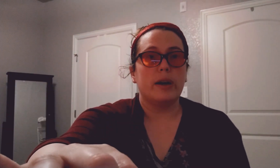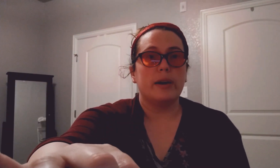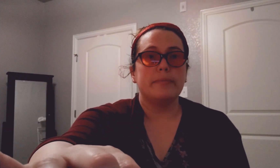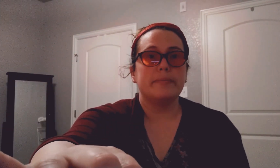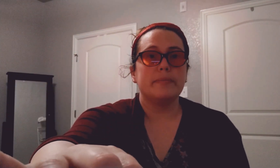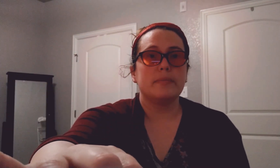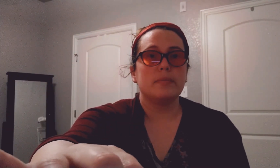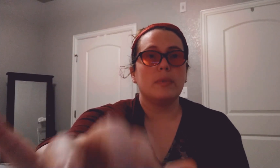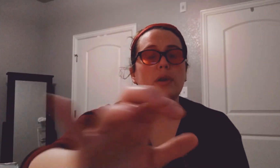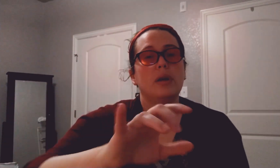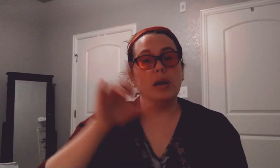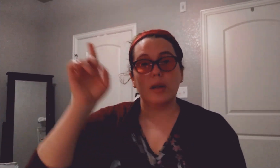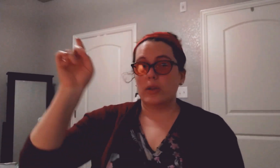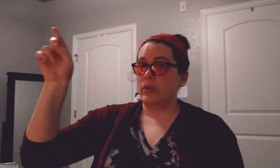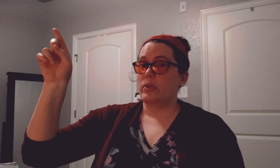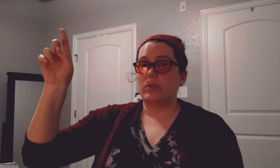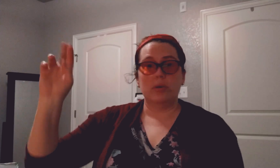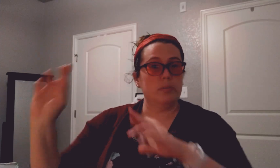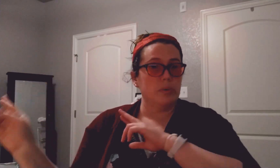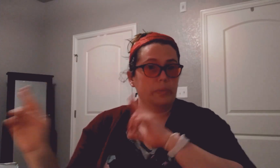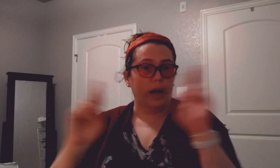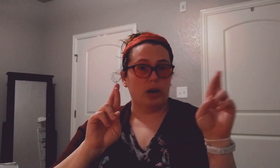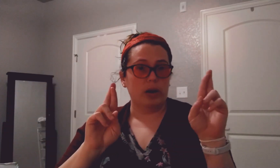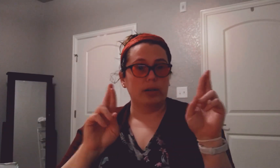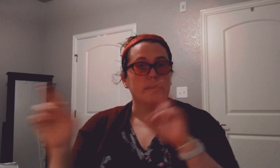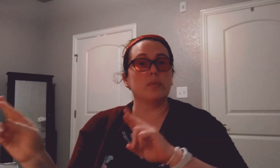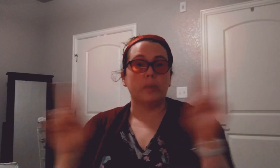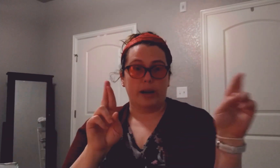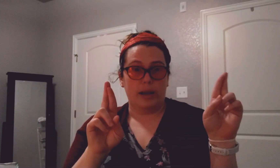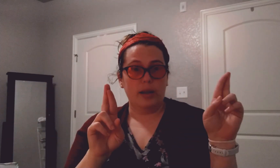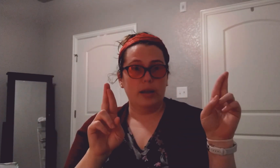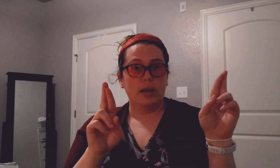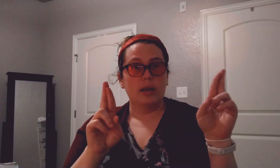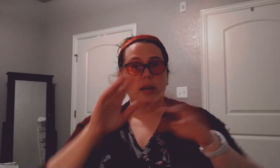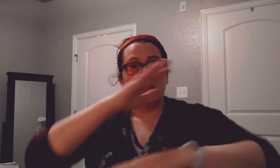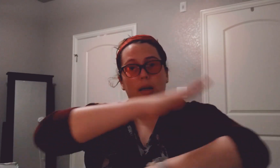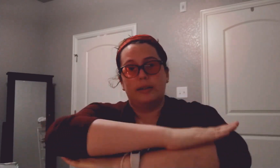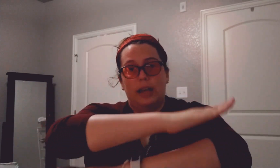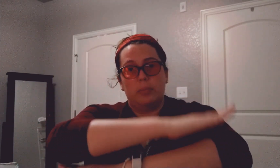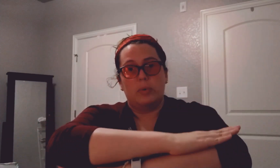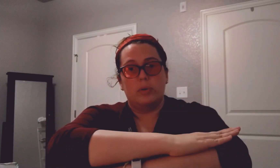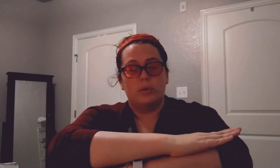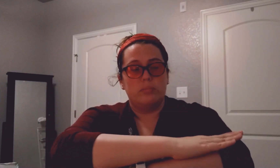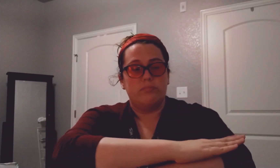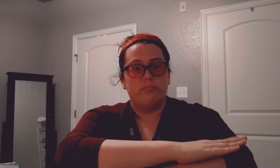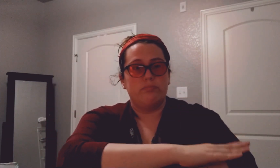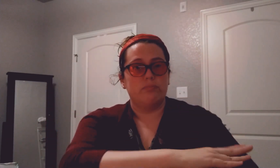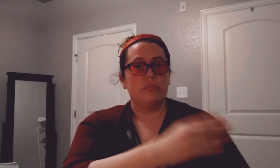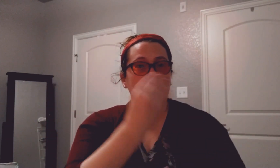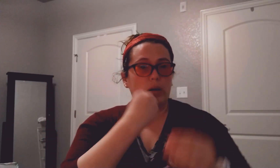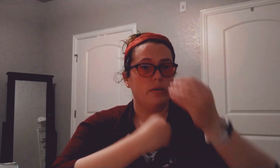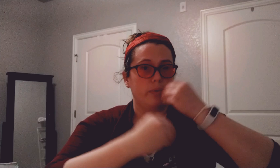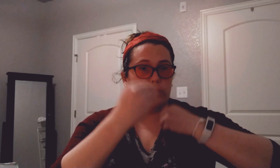sorry. You prepare. This is ready. A table of